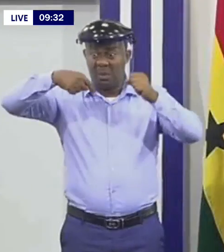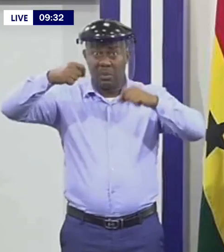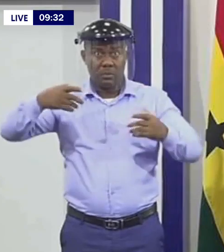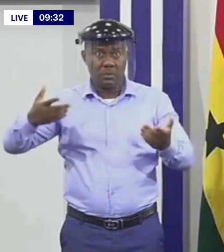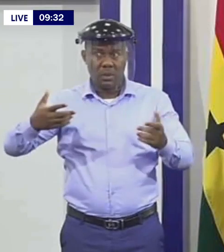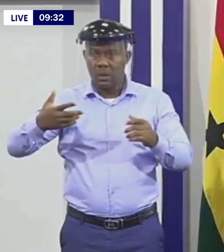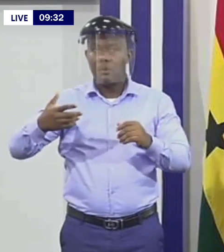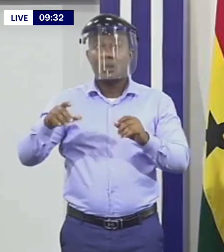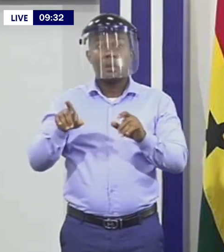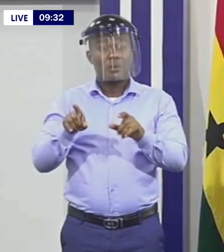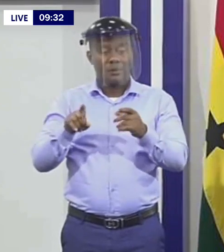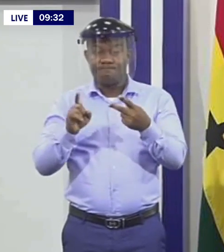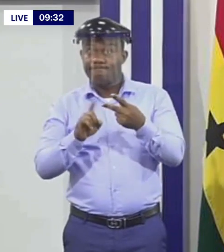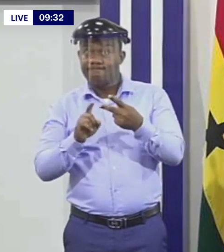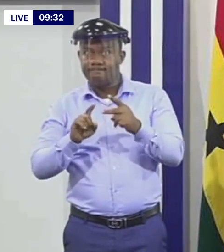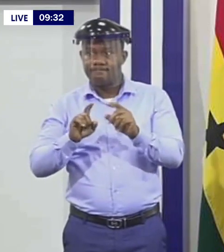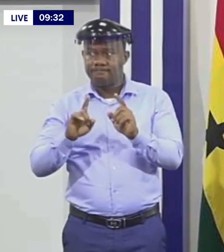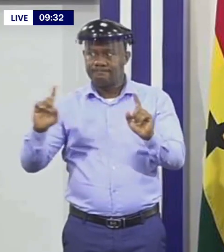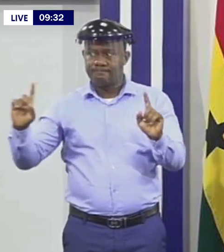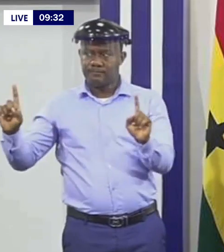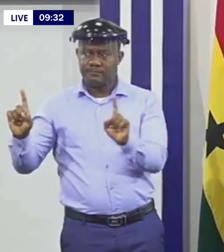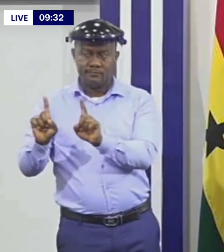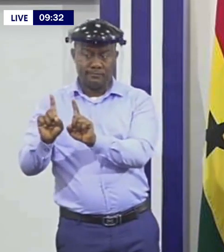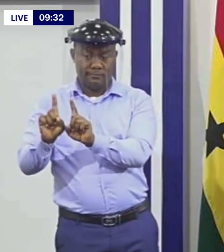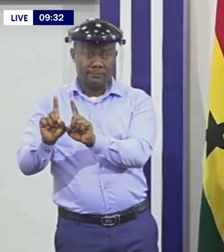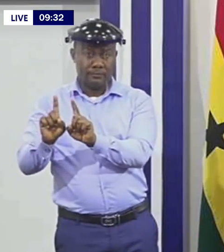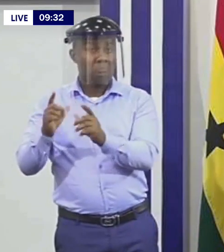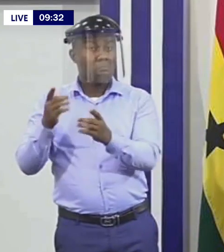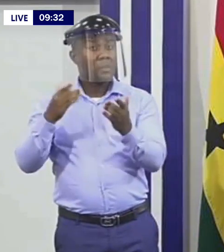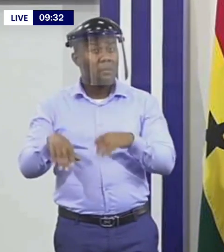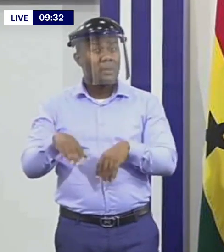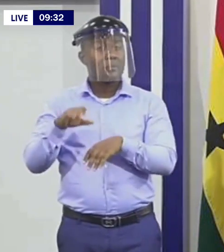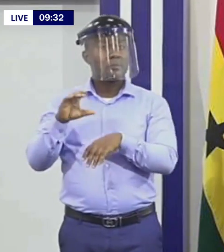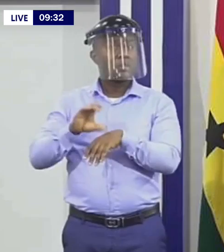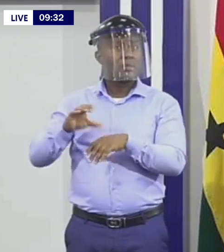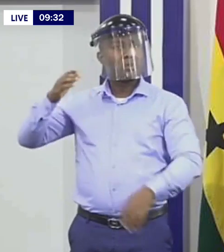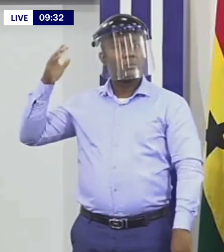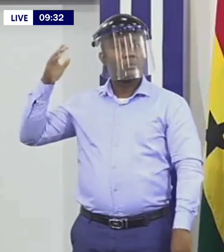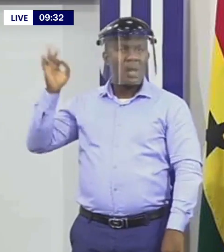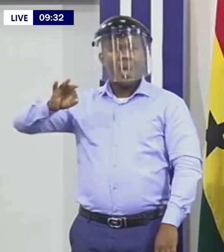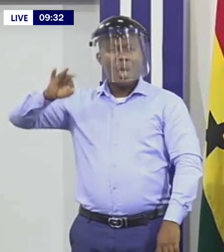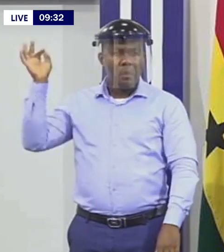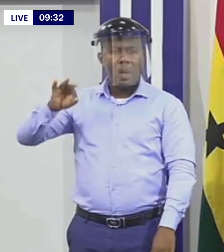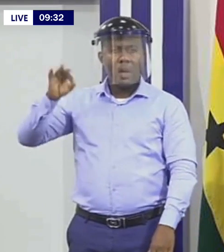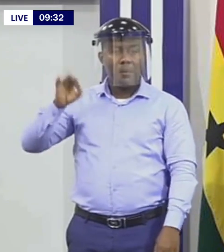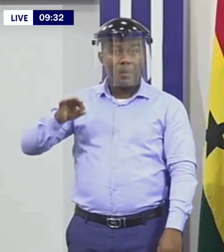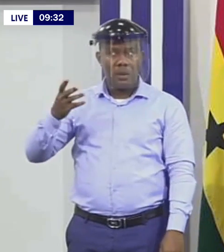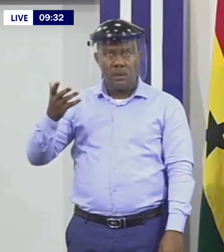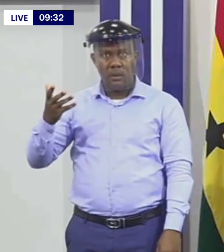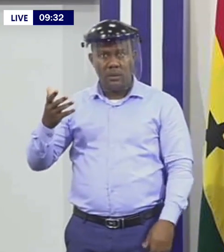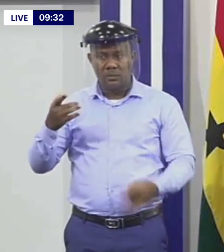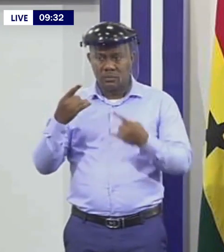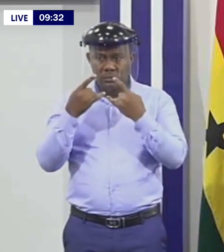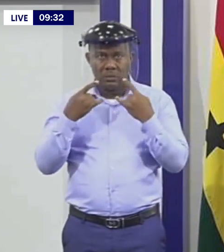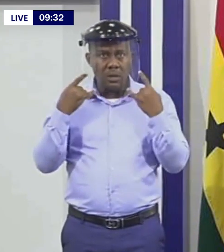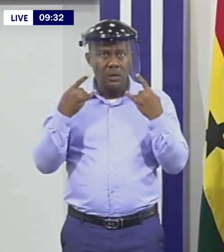contacts. Close unprotected contacts. So when you're preaching, use face masks, wash your hands. These are protective